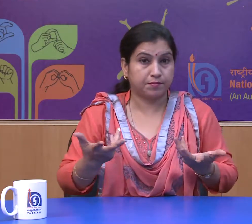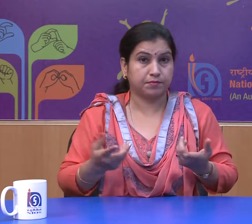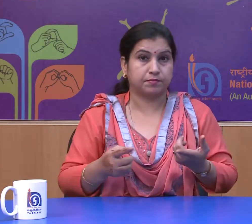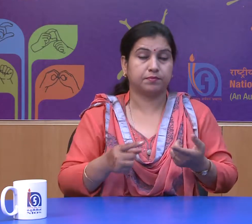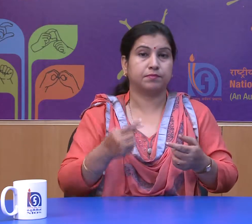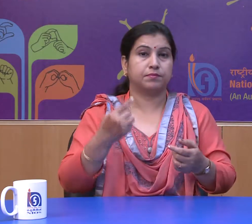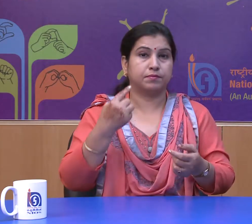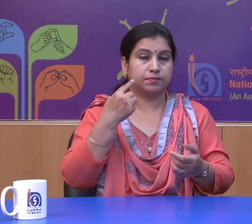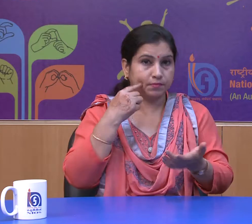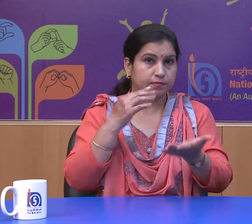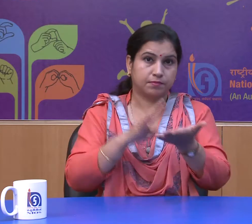impeachment.